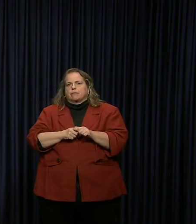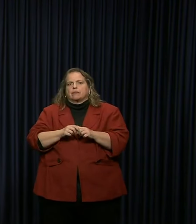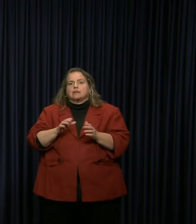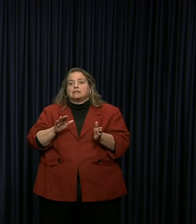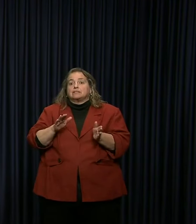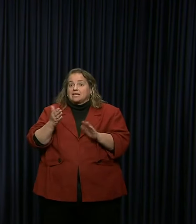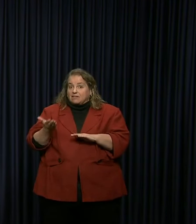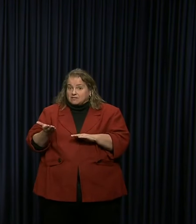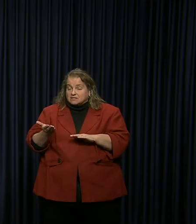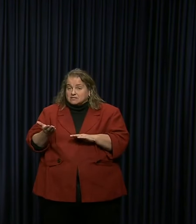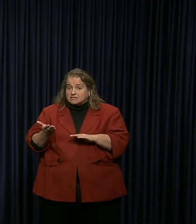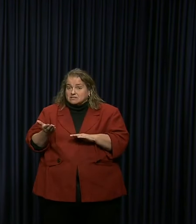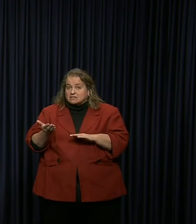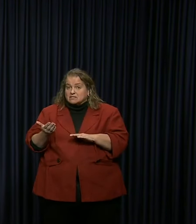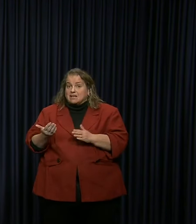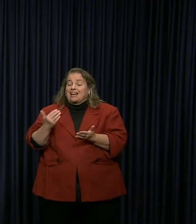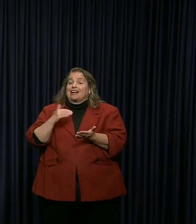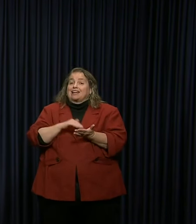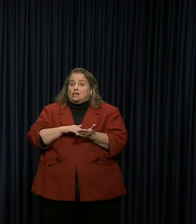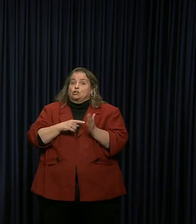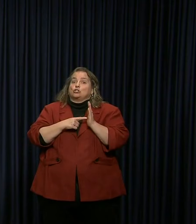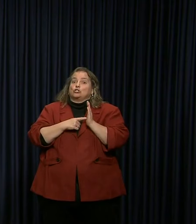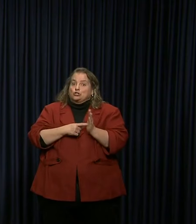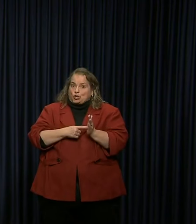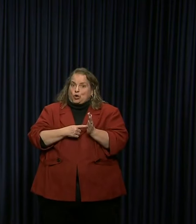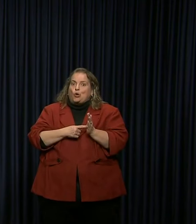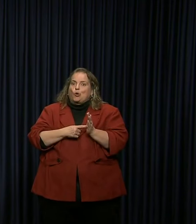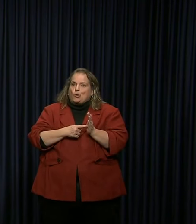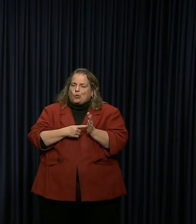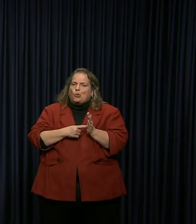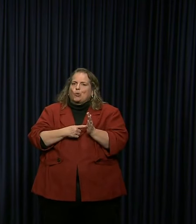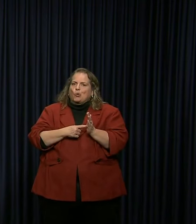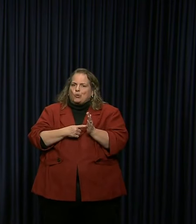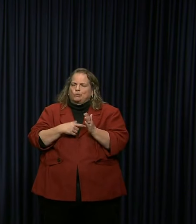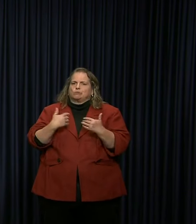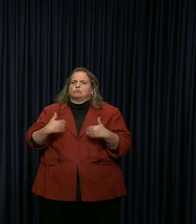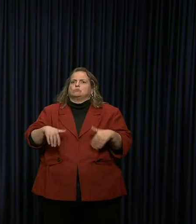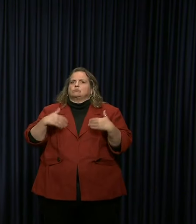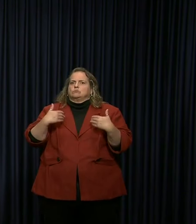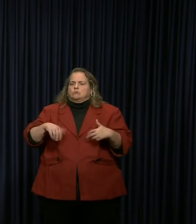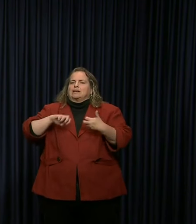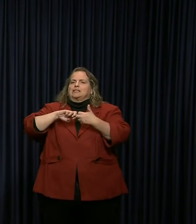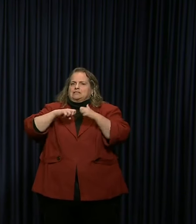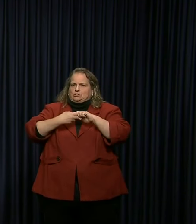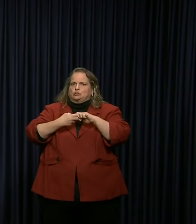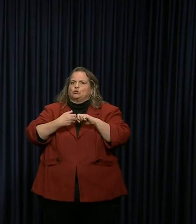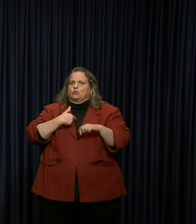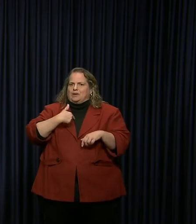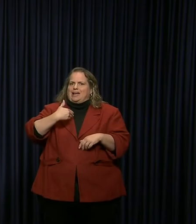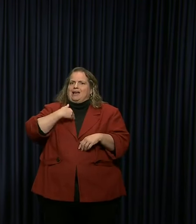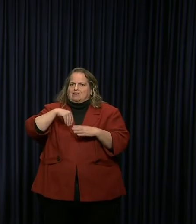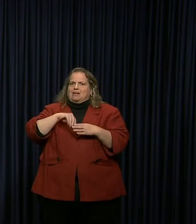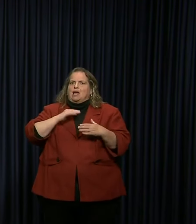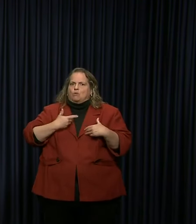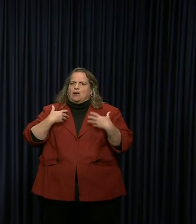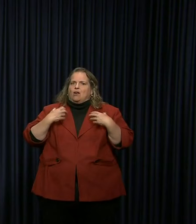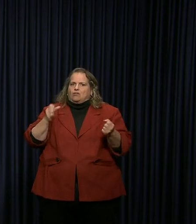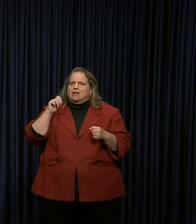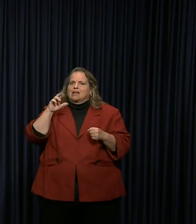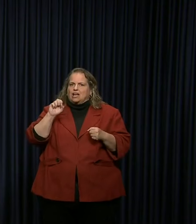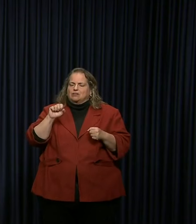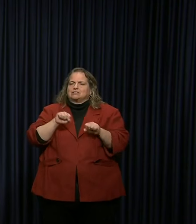Deaths, again, show a disparity that we have to address in our healthcare system, and it's based